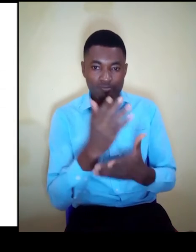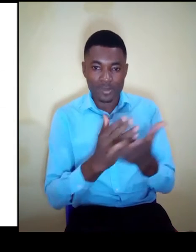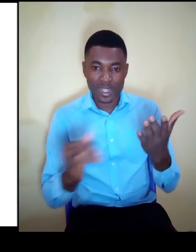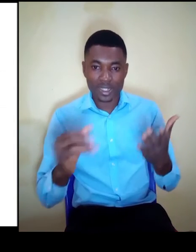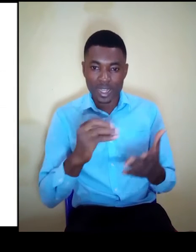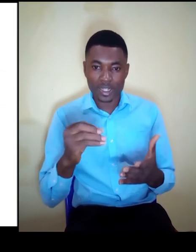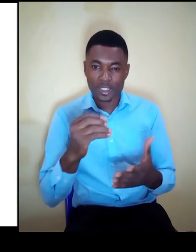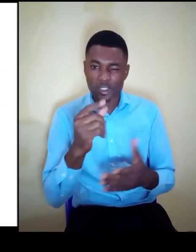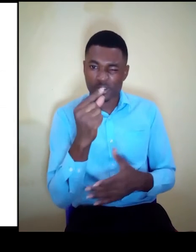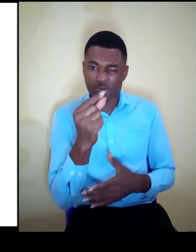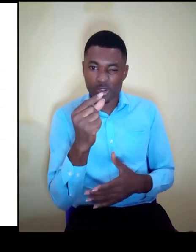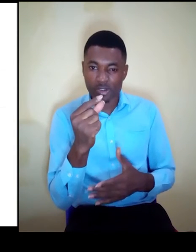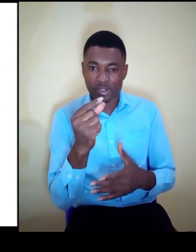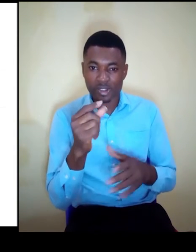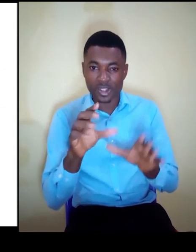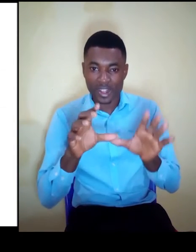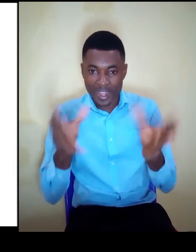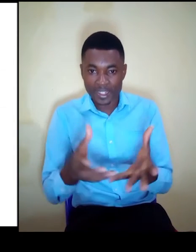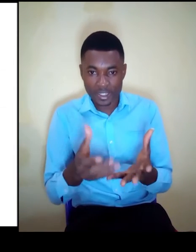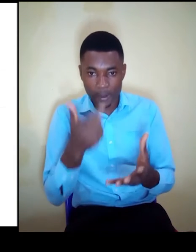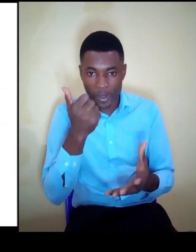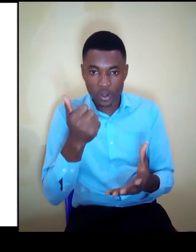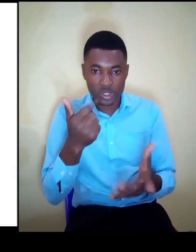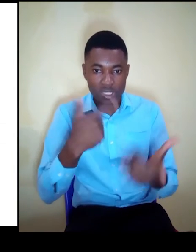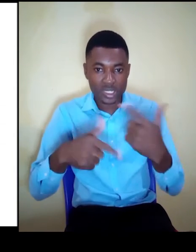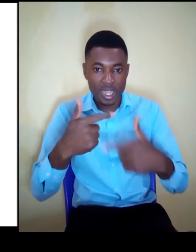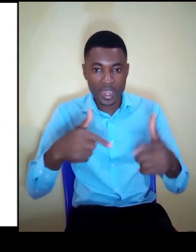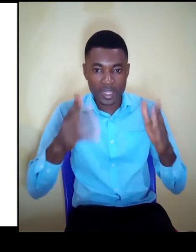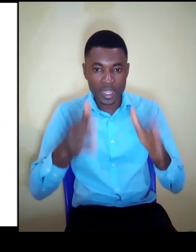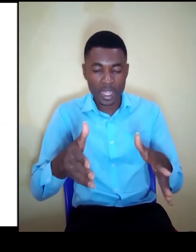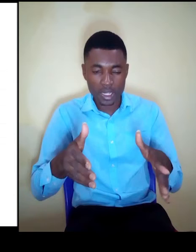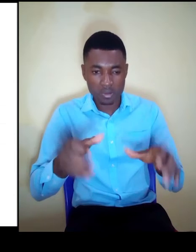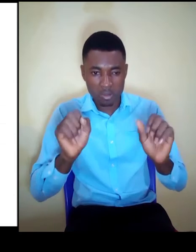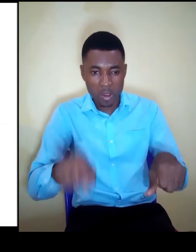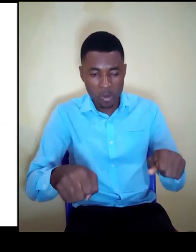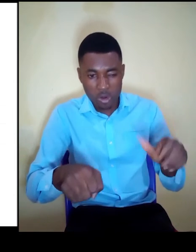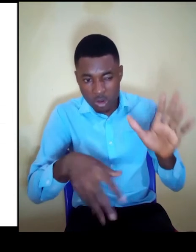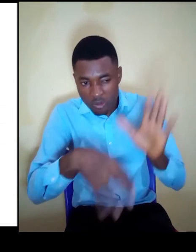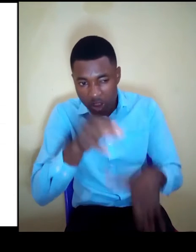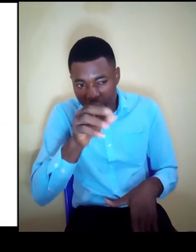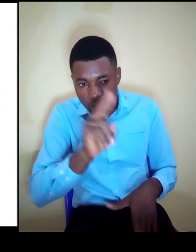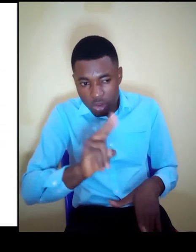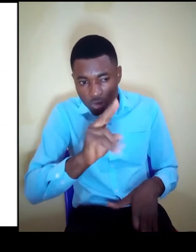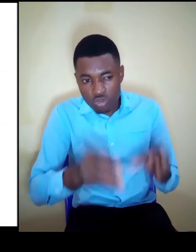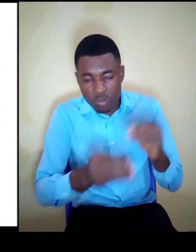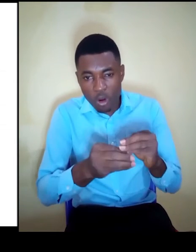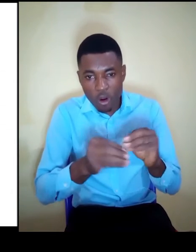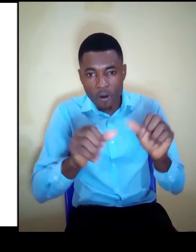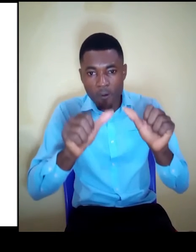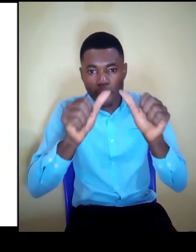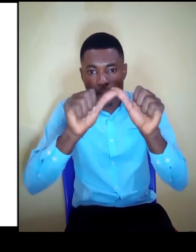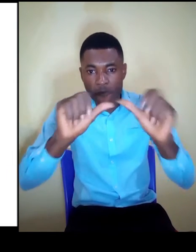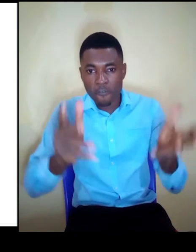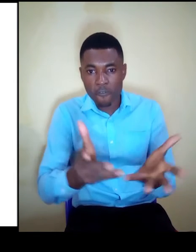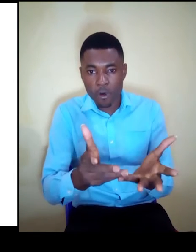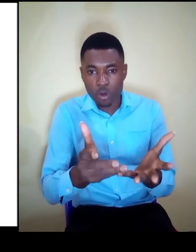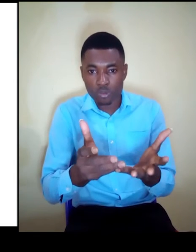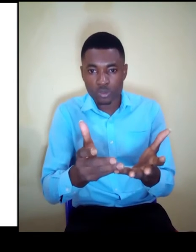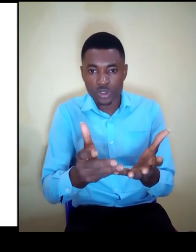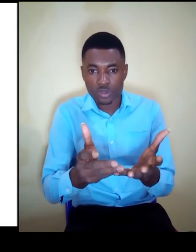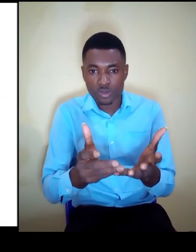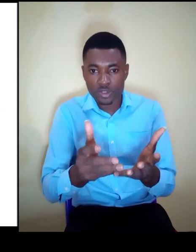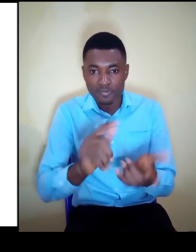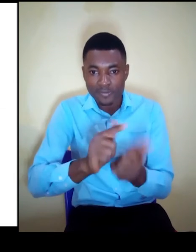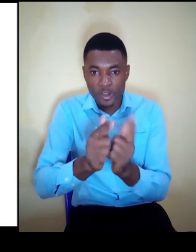also identified to use more forms that were coded as non-iconic. For furniture and